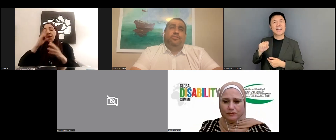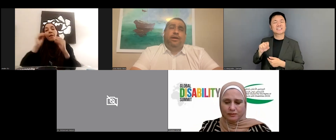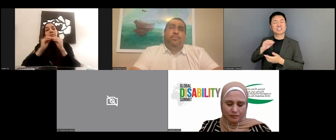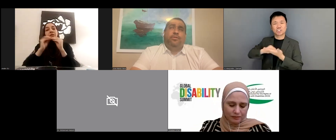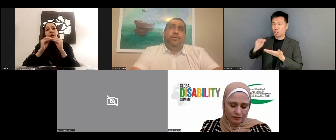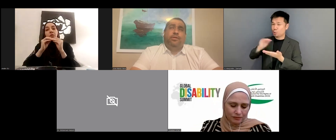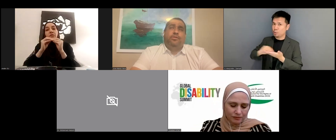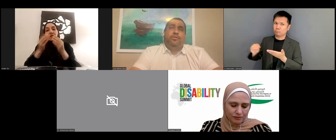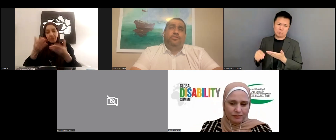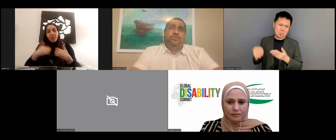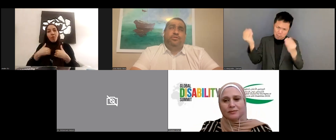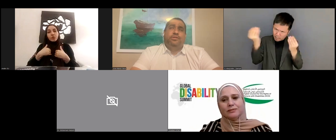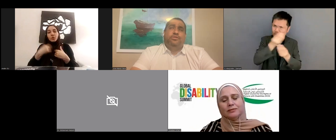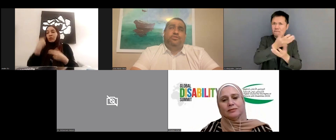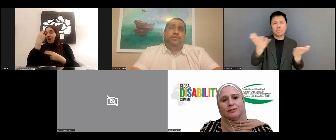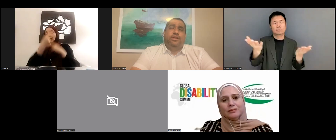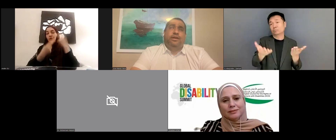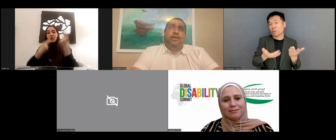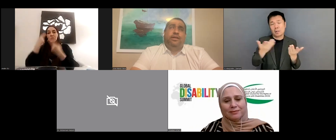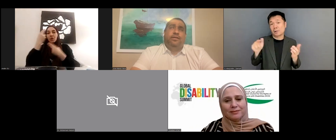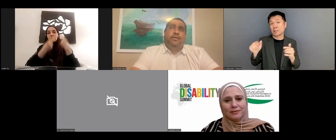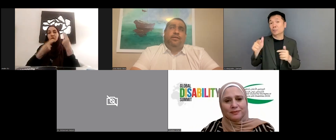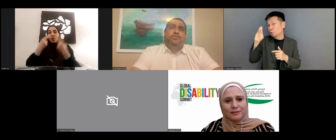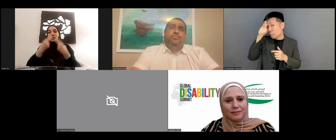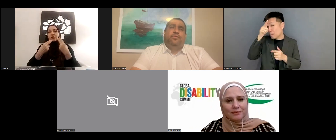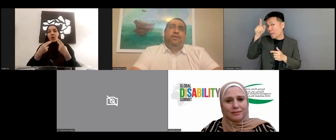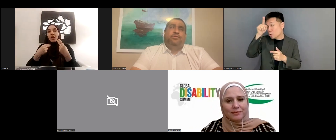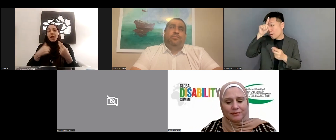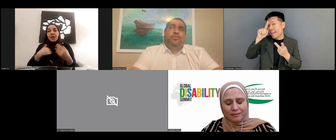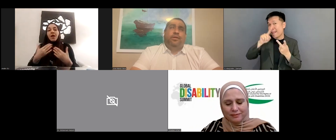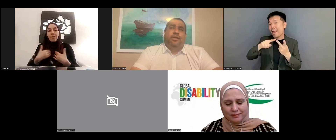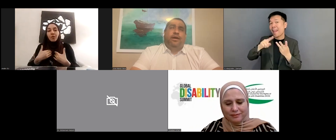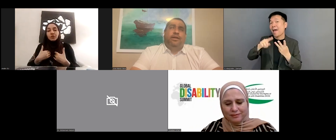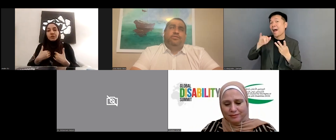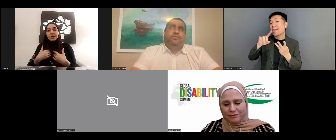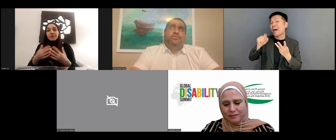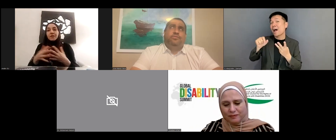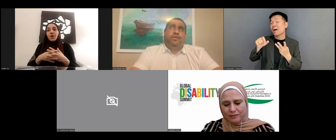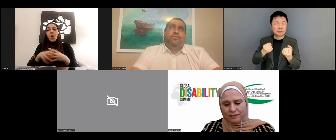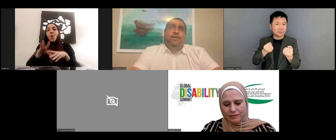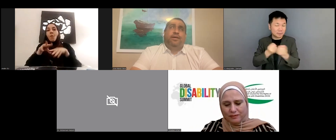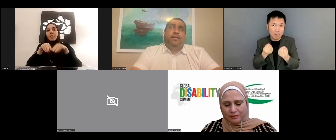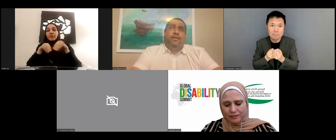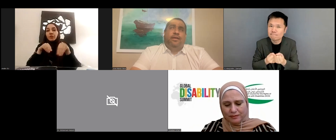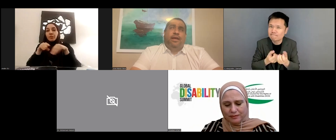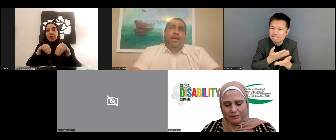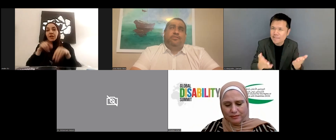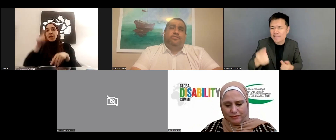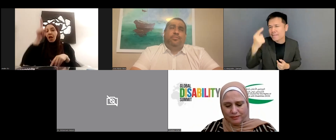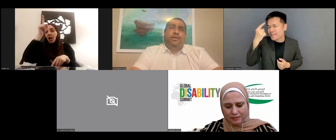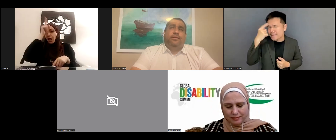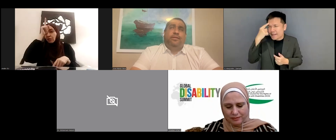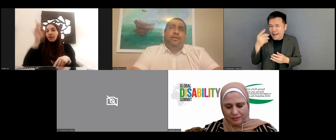shared good among the three co-hosts, Germany, Jordan, and IDA, to provide support as you define